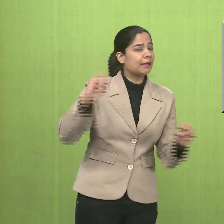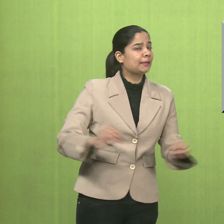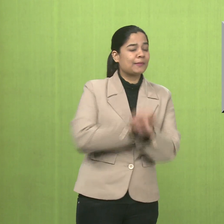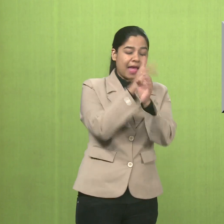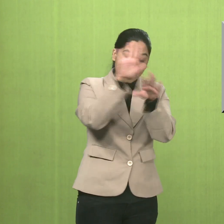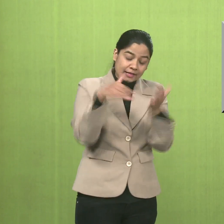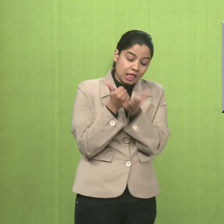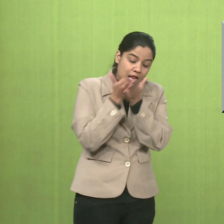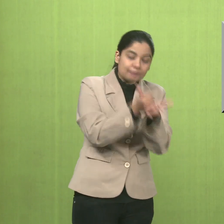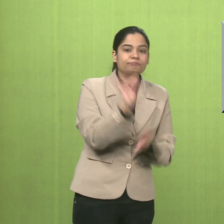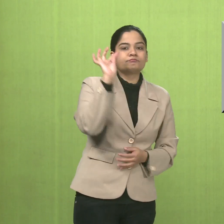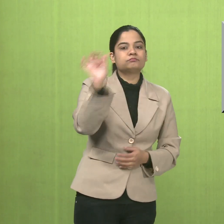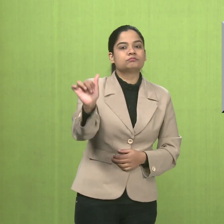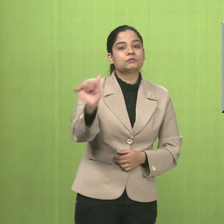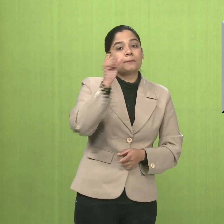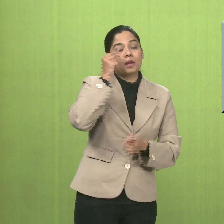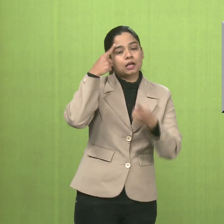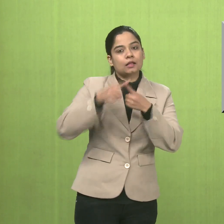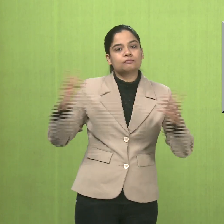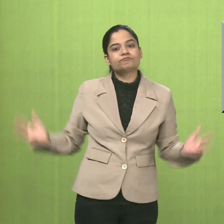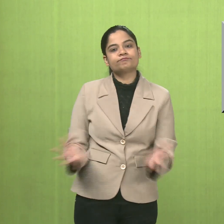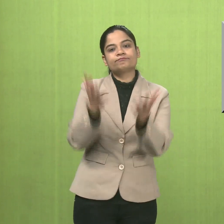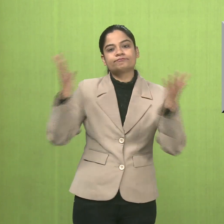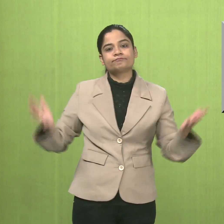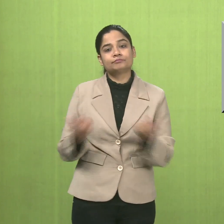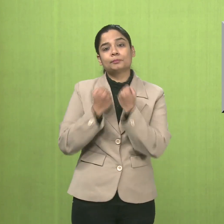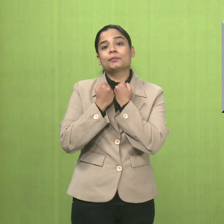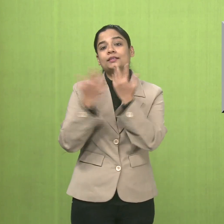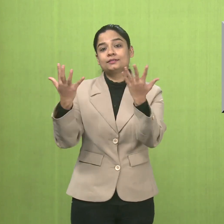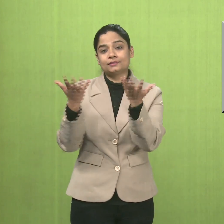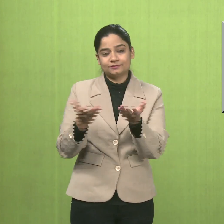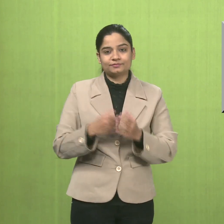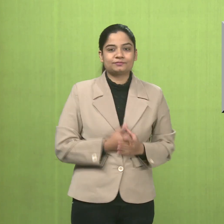sick. They're not told about what things are. So girl child is